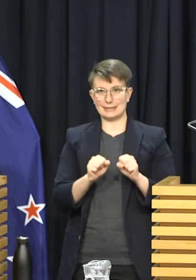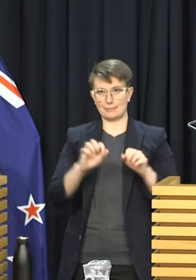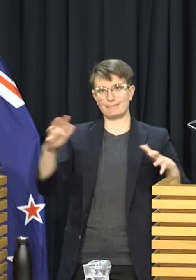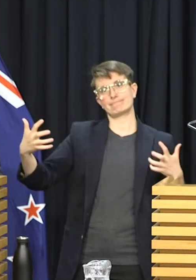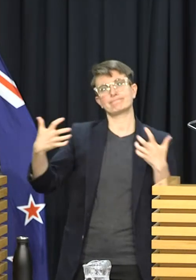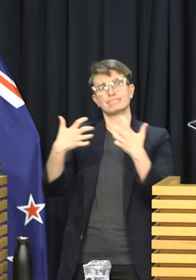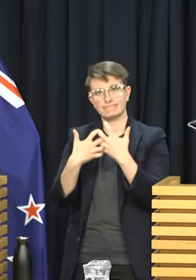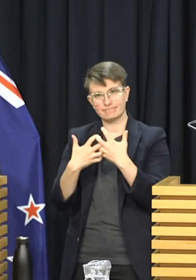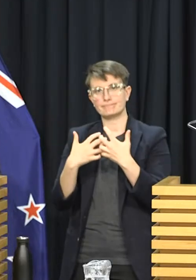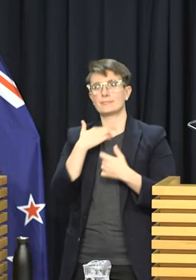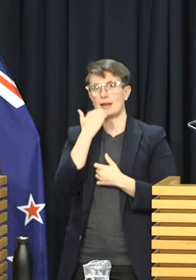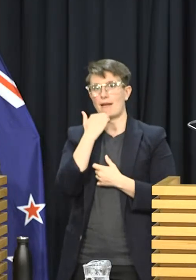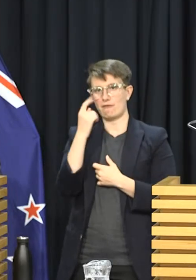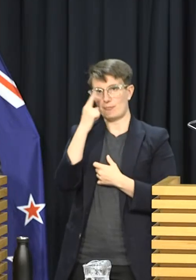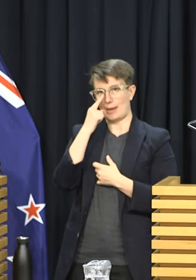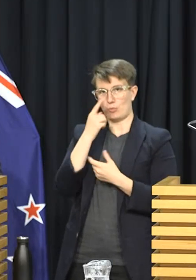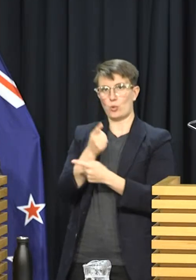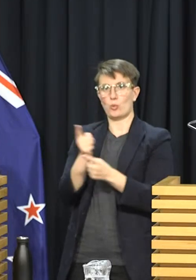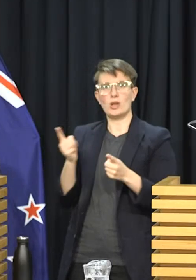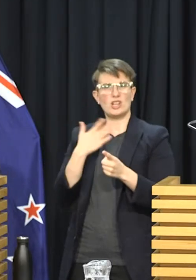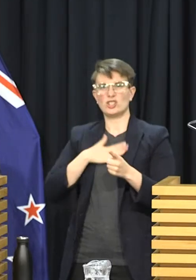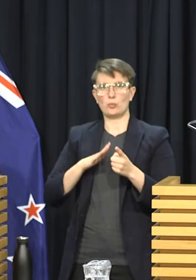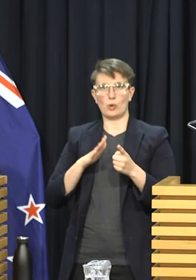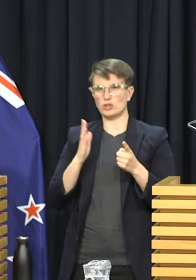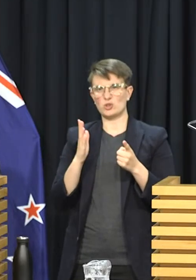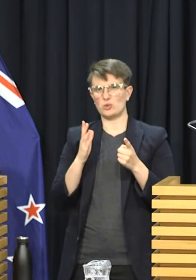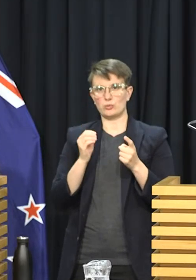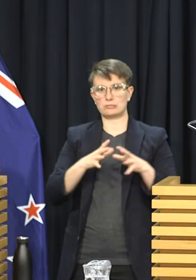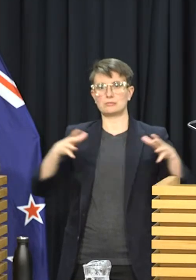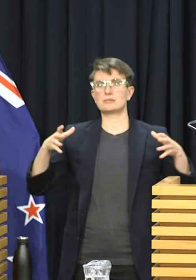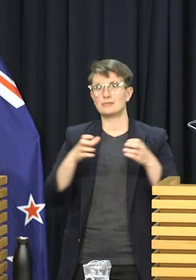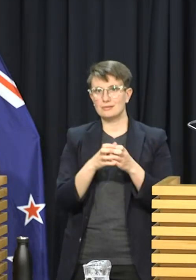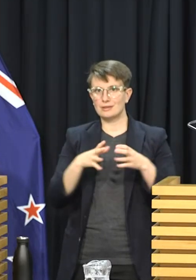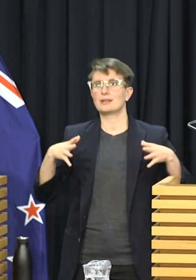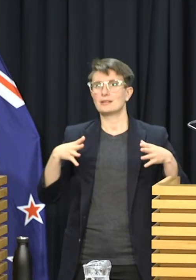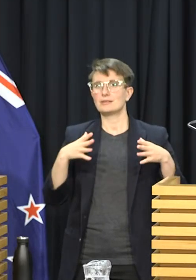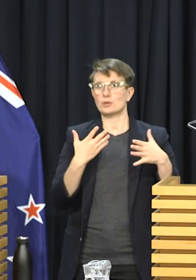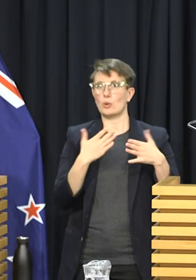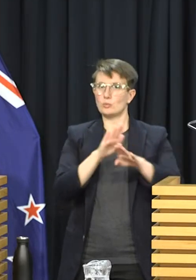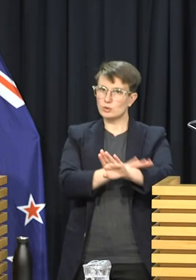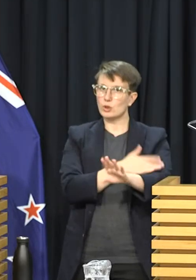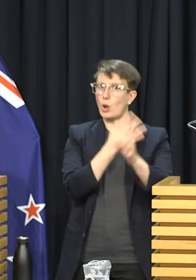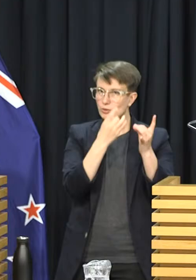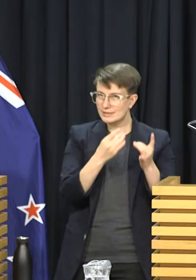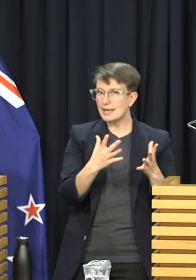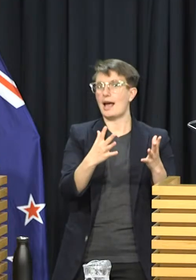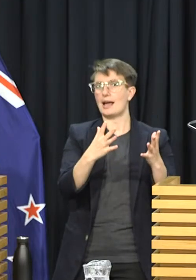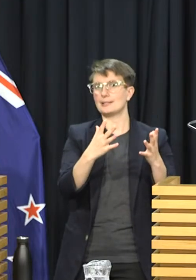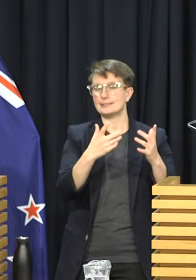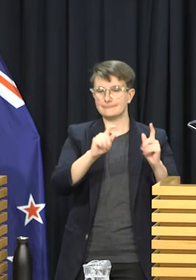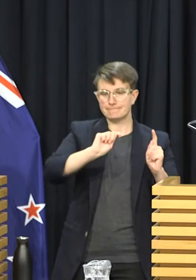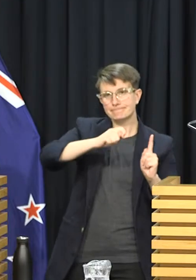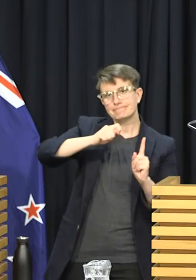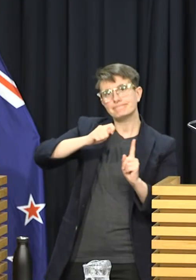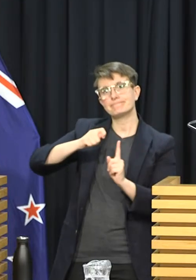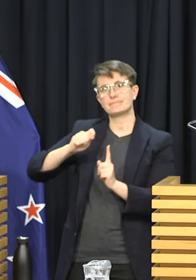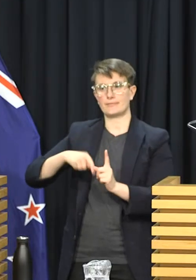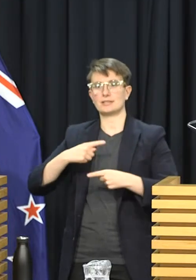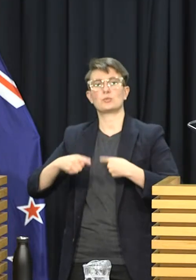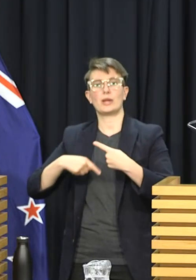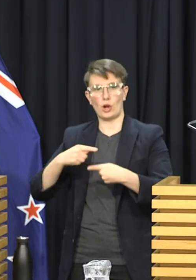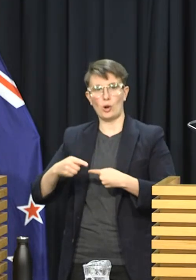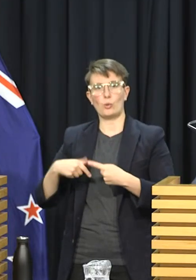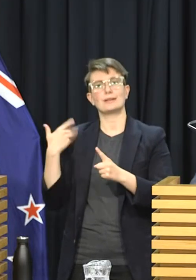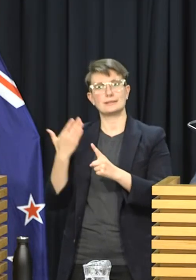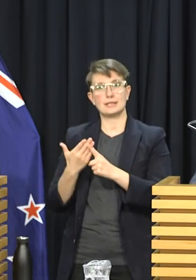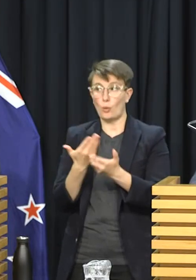and chopping and changing all of the time. So we're working through to make sure that everything that we're doing is really robust. And that is the opportunity just to